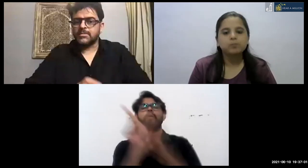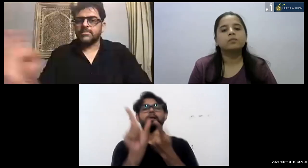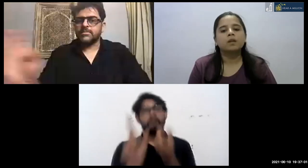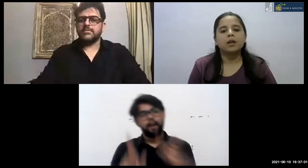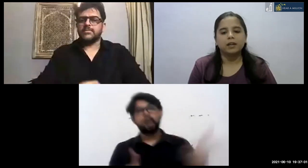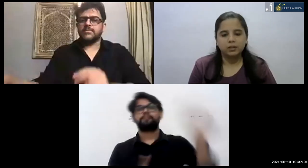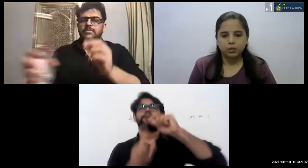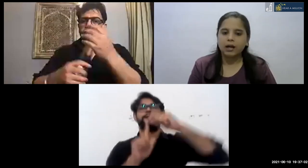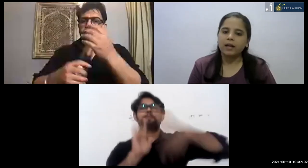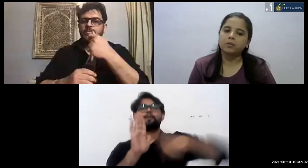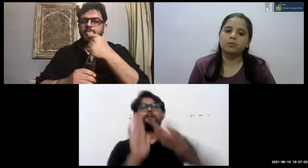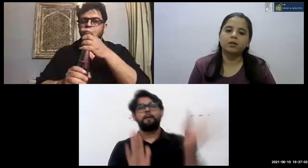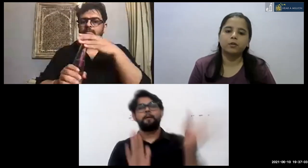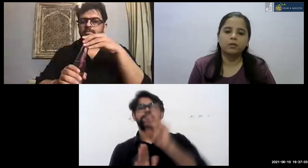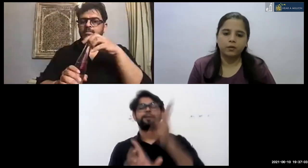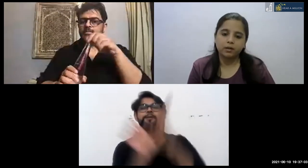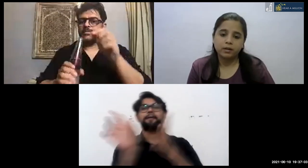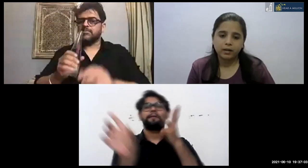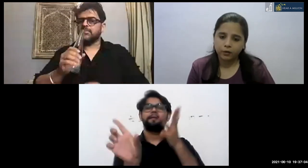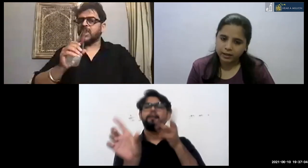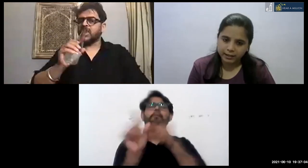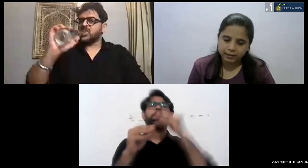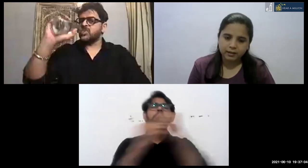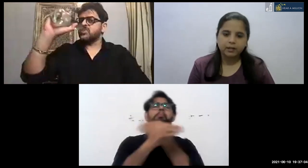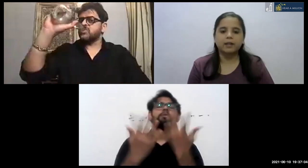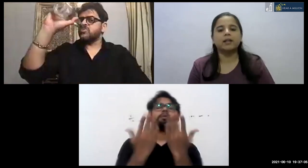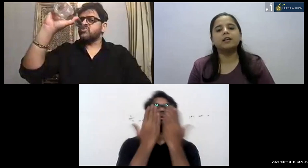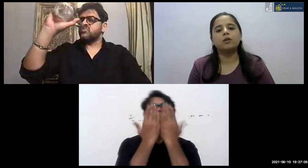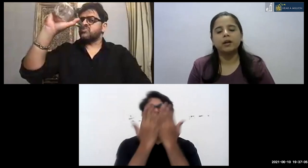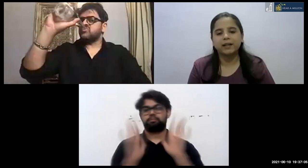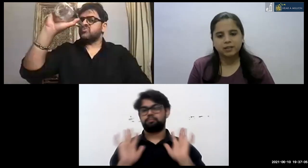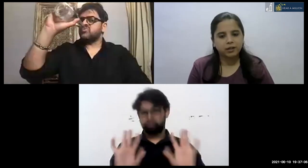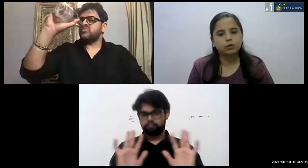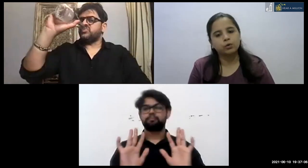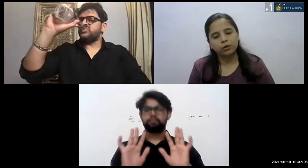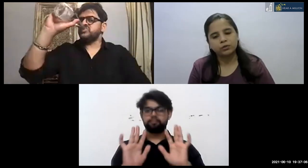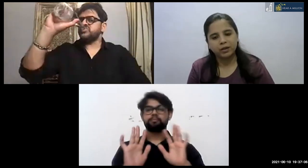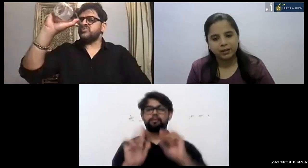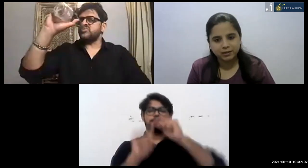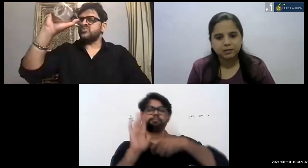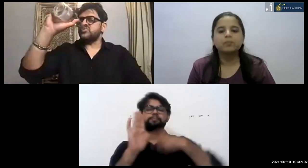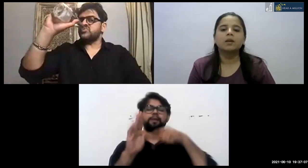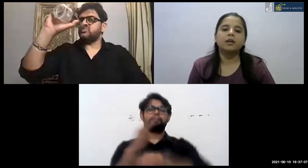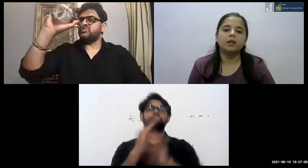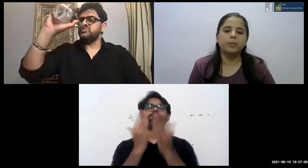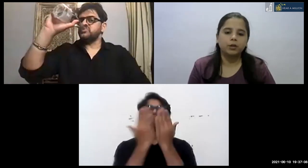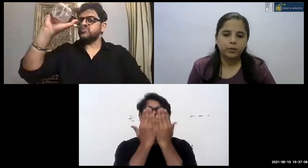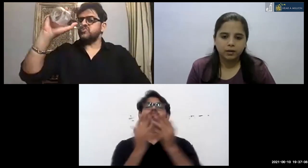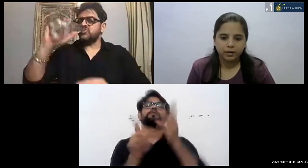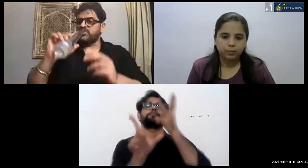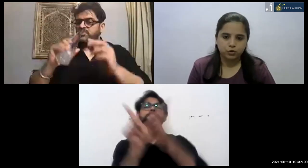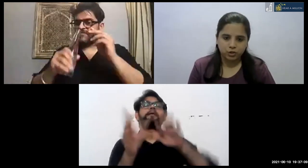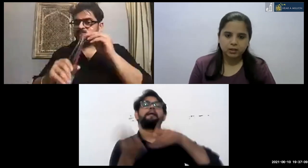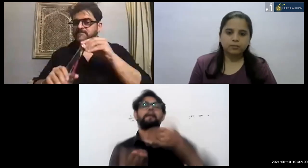Panda. In his work, I worked for a year, and then it got extended to 2 or 3 years in